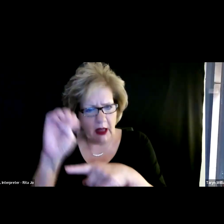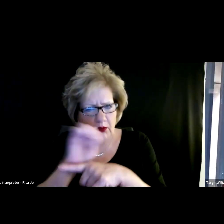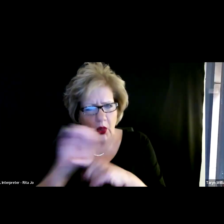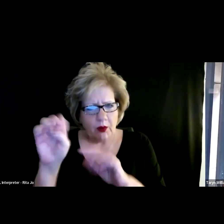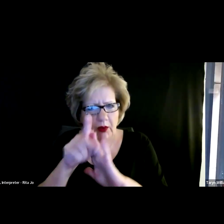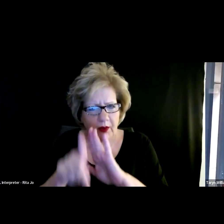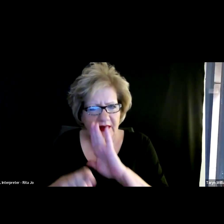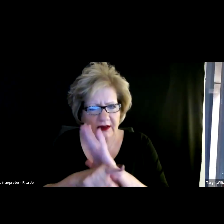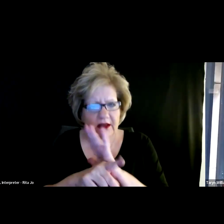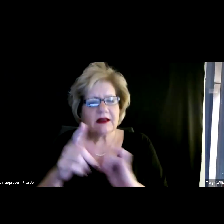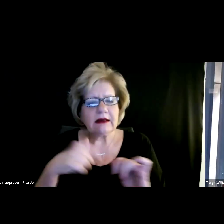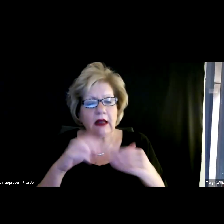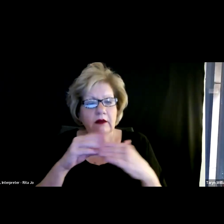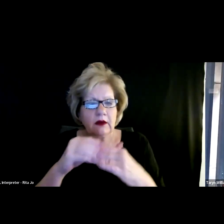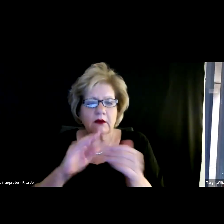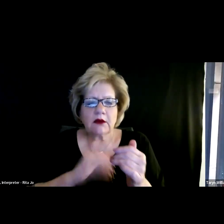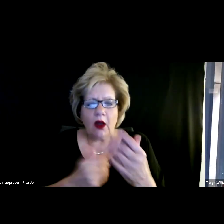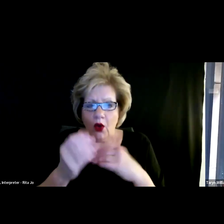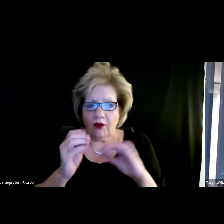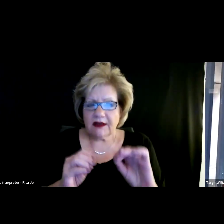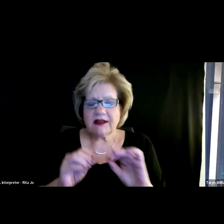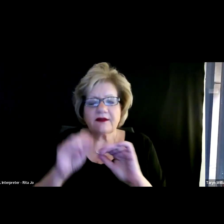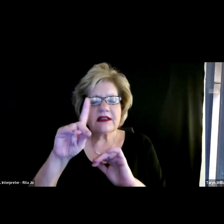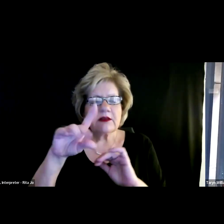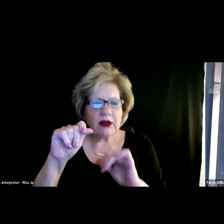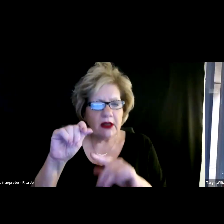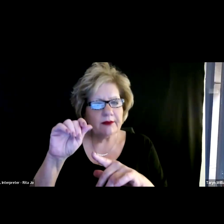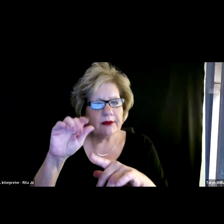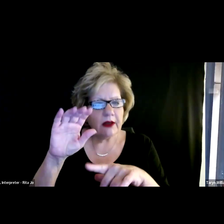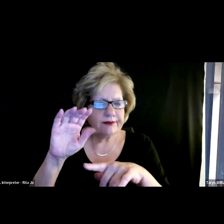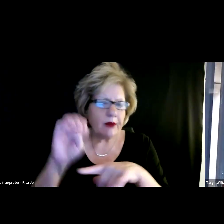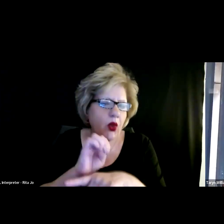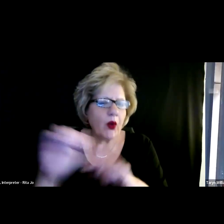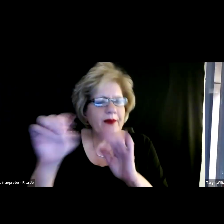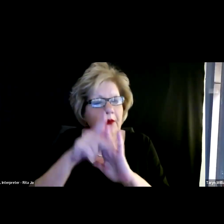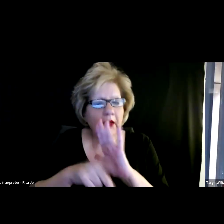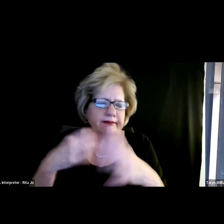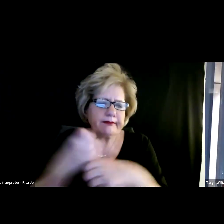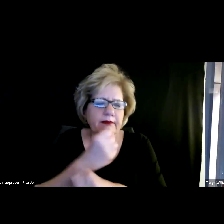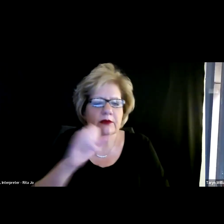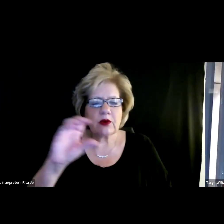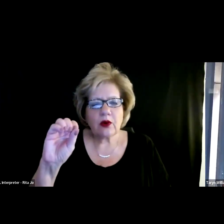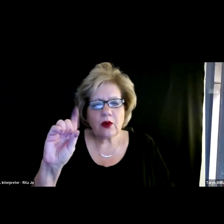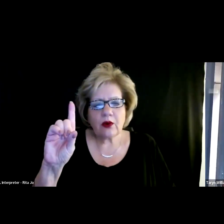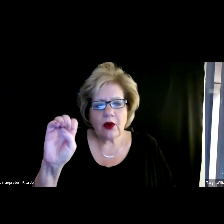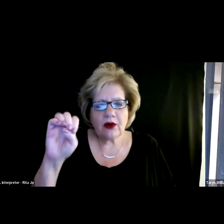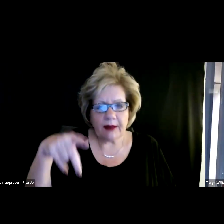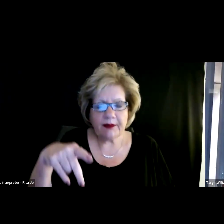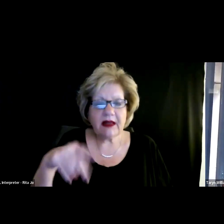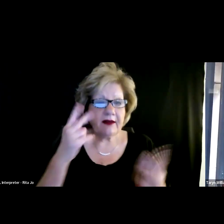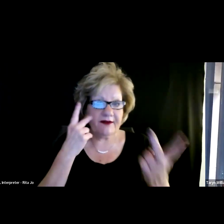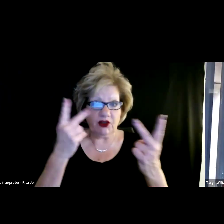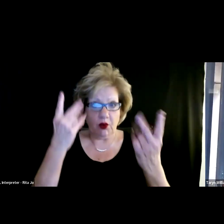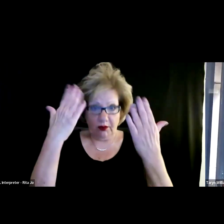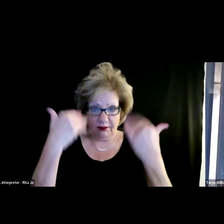I lead our Office of Disability Employment Policy, or ODEP for short. For a visual description, I am